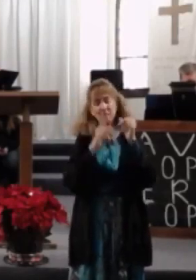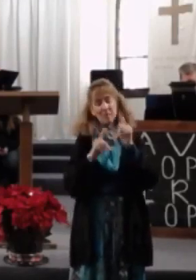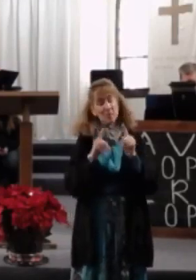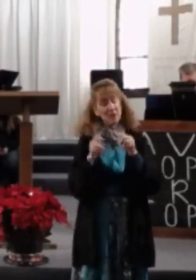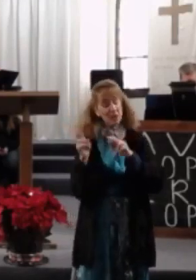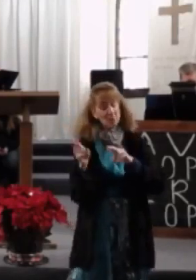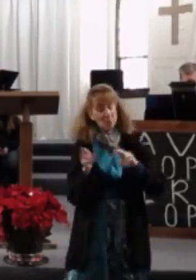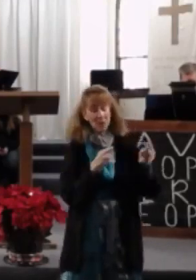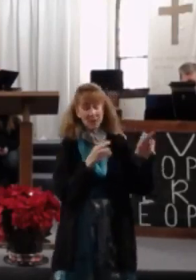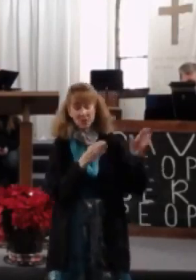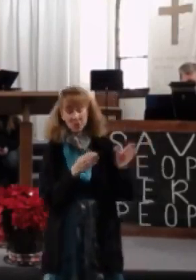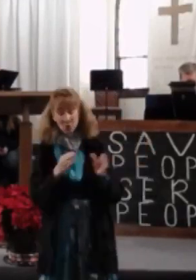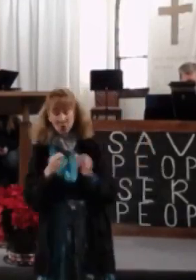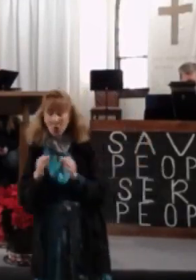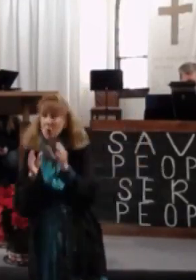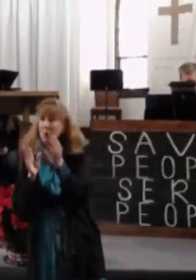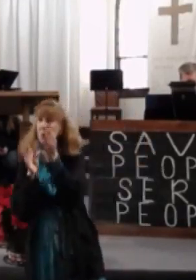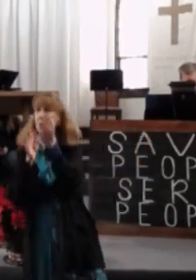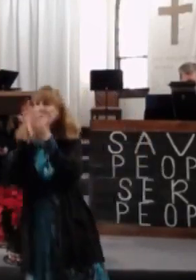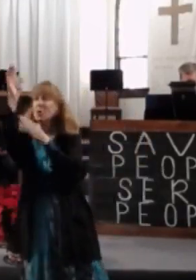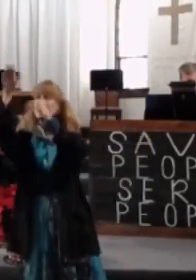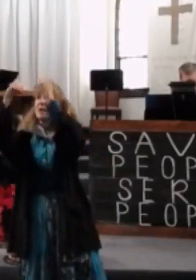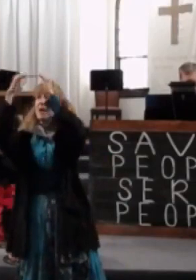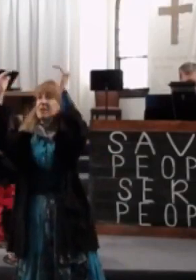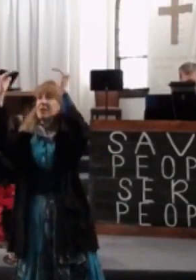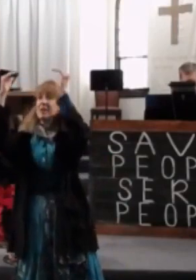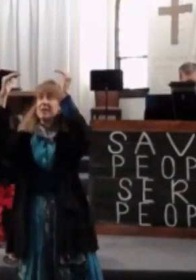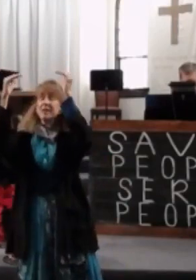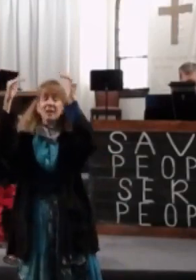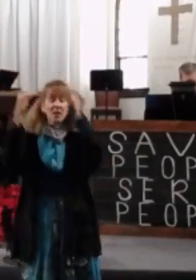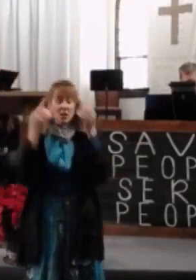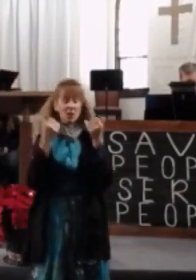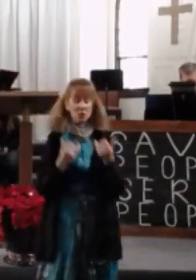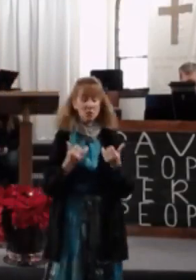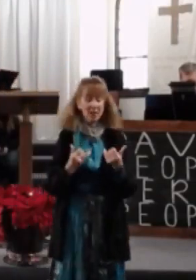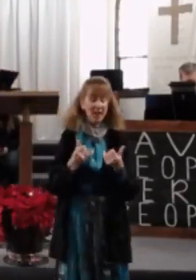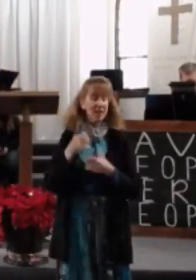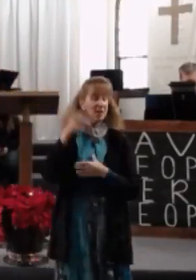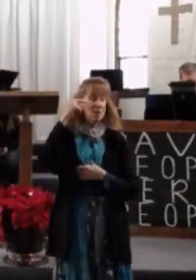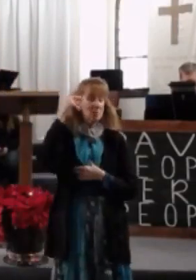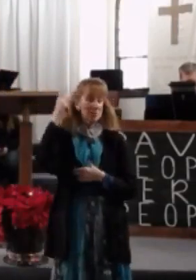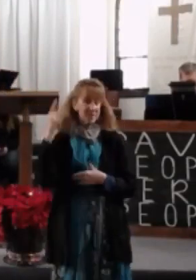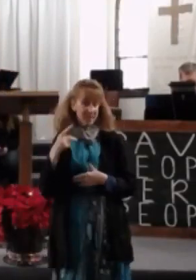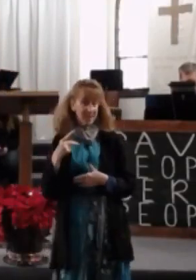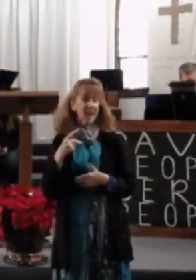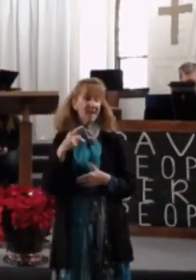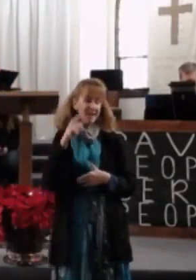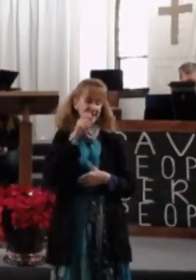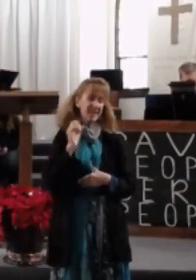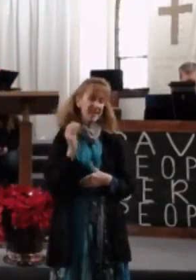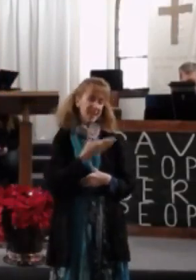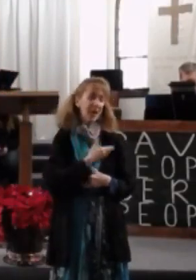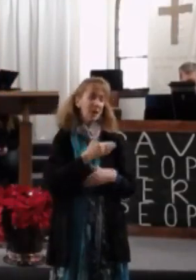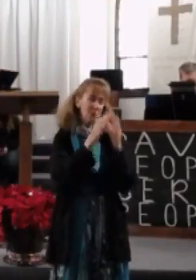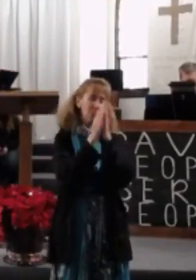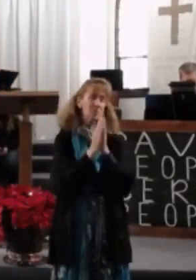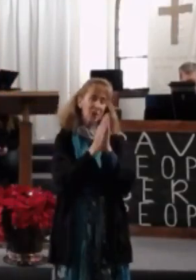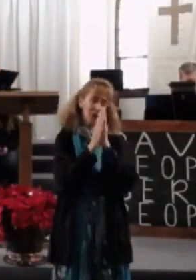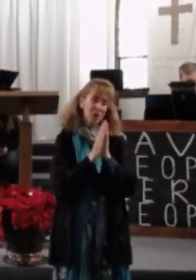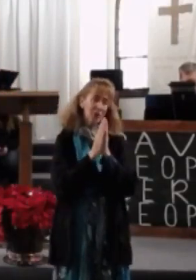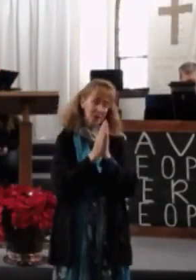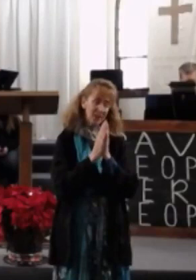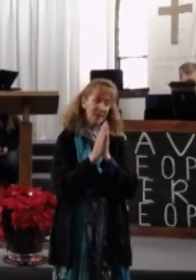heaven. Miss Priscilla, her mom has gone to heaven. We need to hold her up.